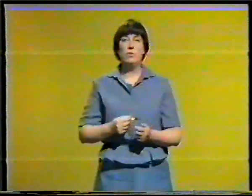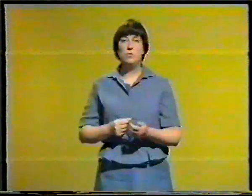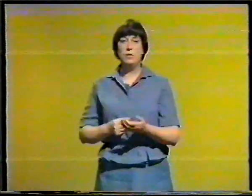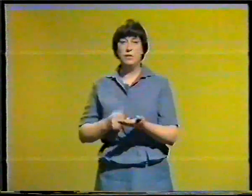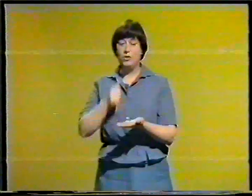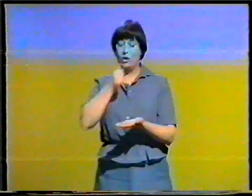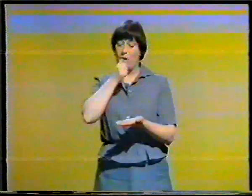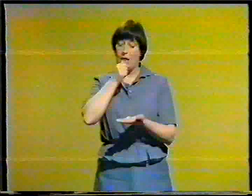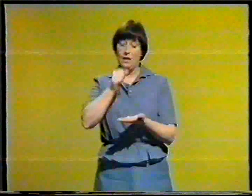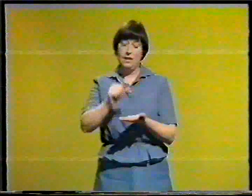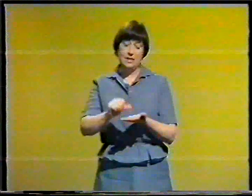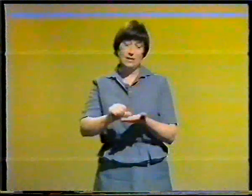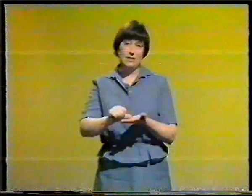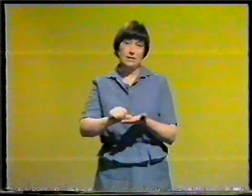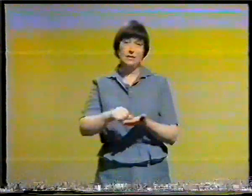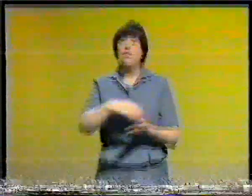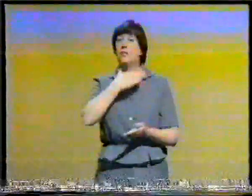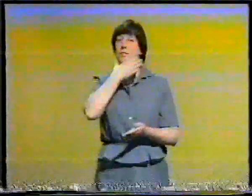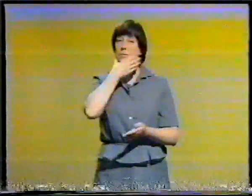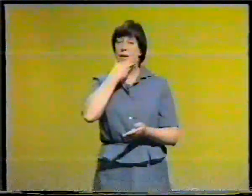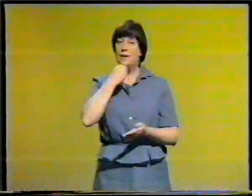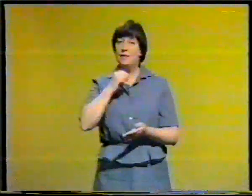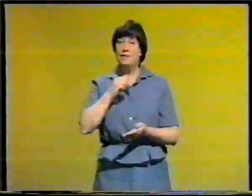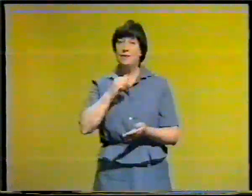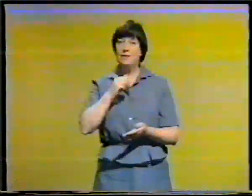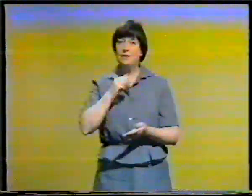Postman, who shows letter, and man.